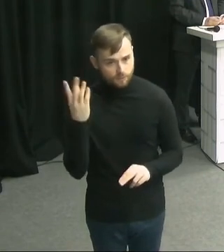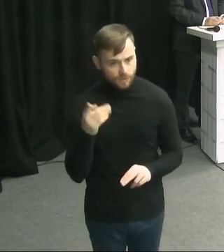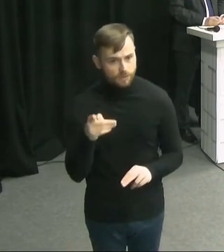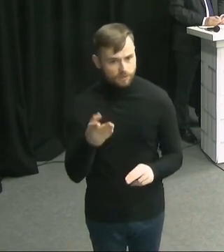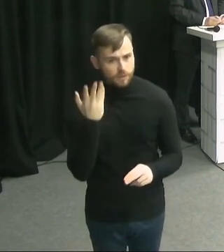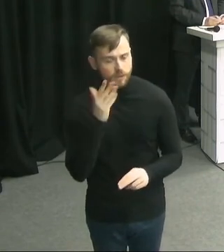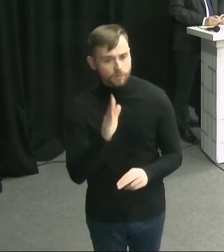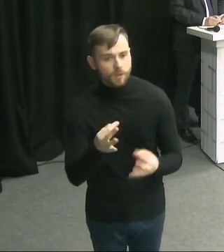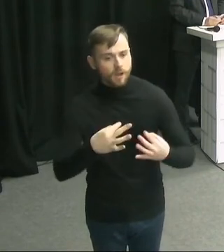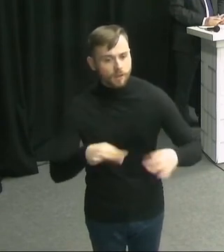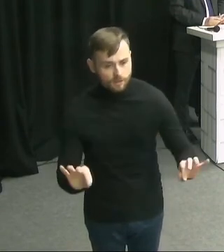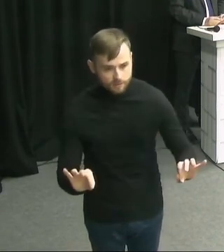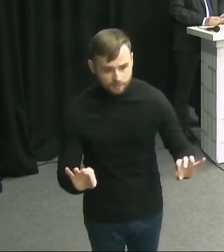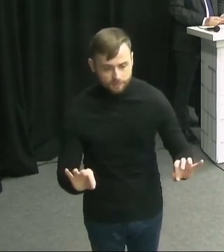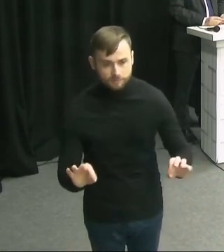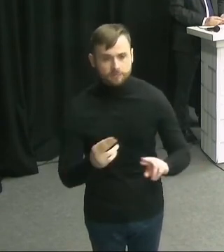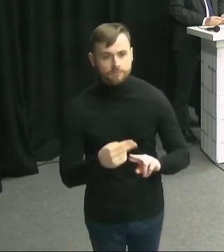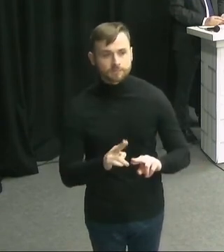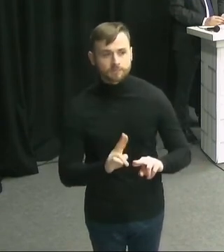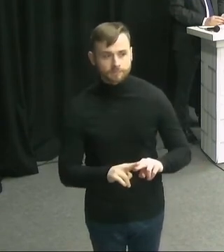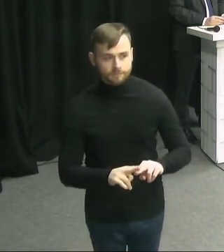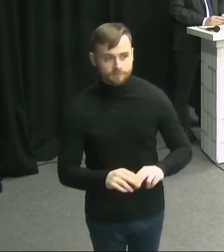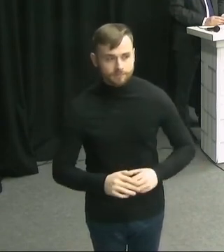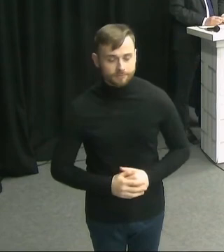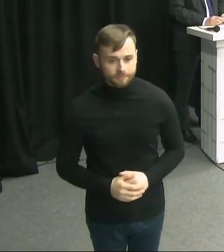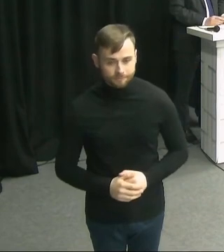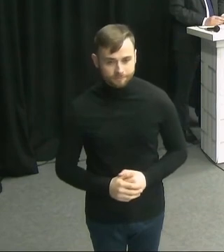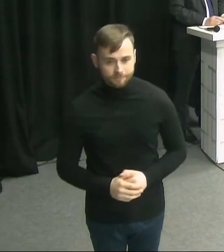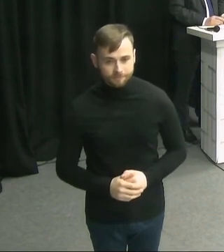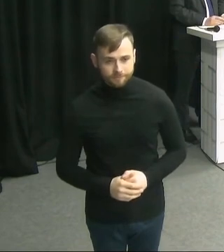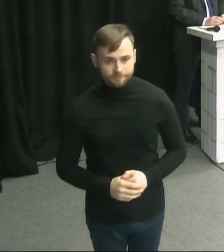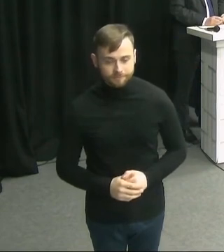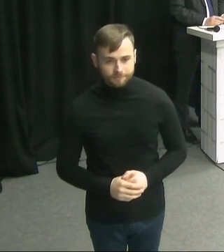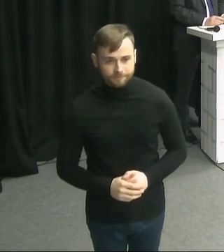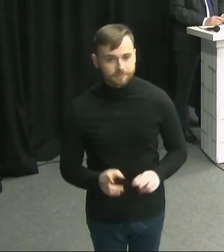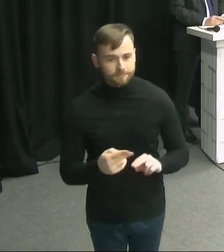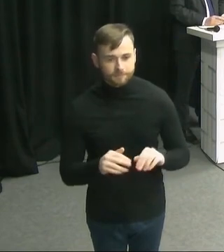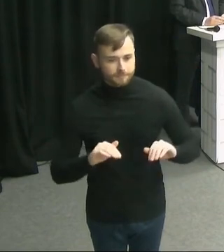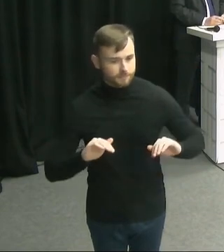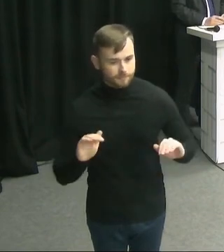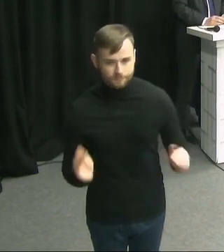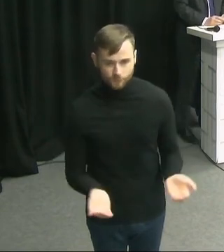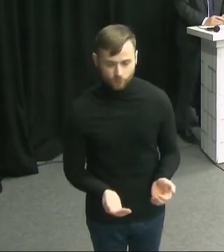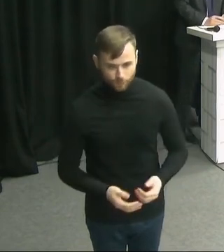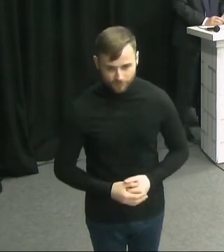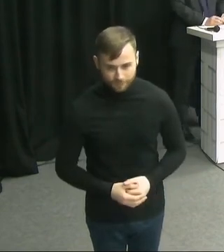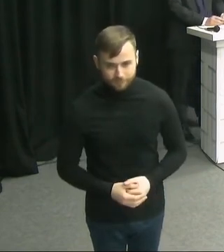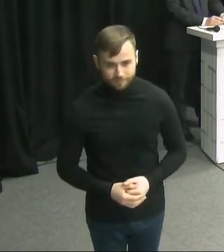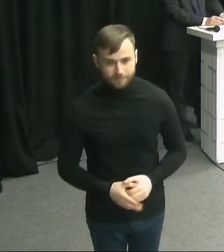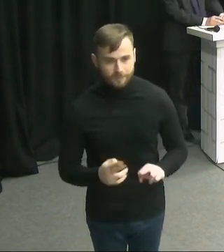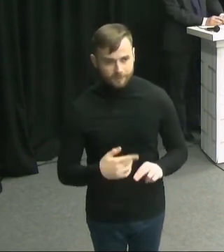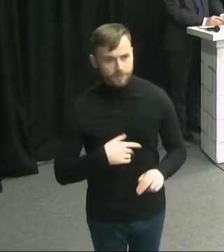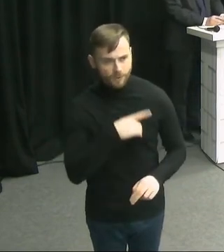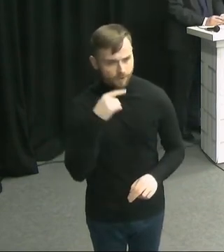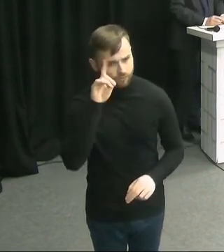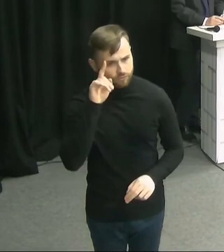So a question about, there was a question about if any of the candidates doesn't have a wife. So they all